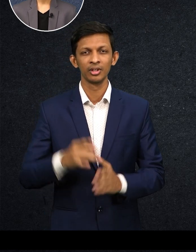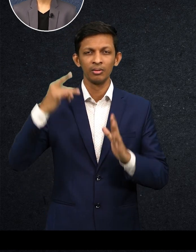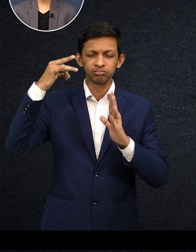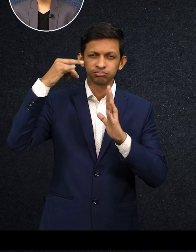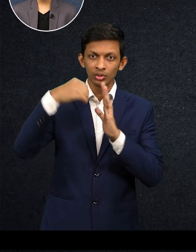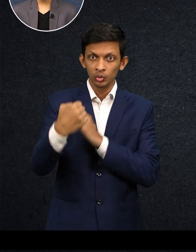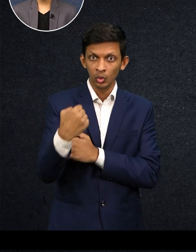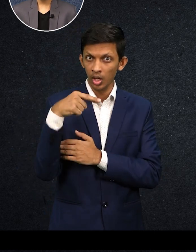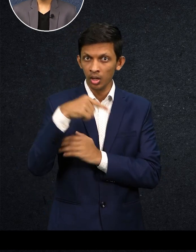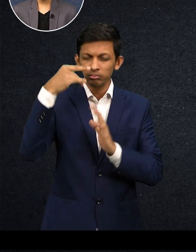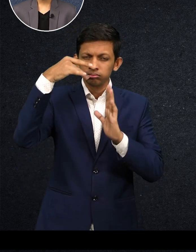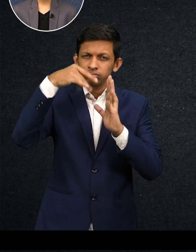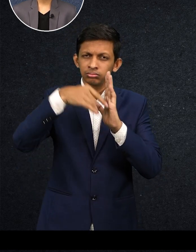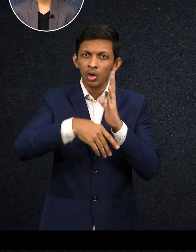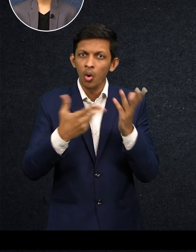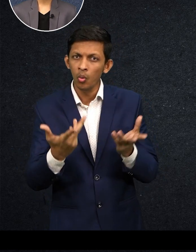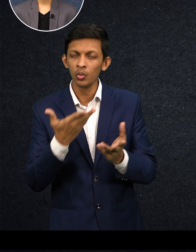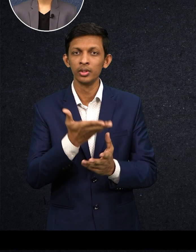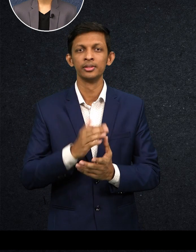about definition of power,